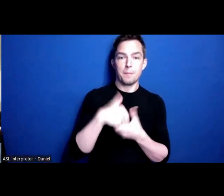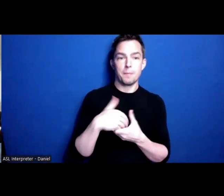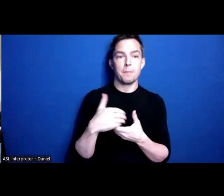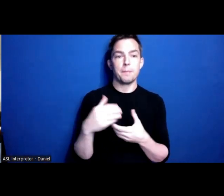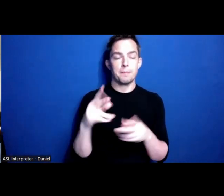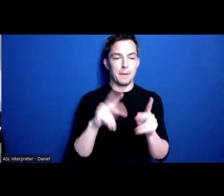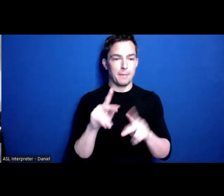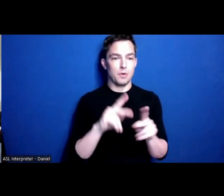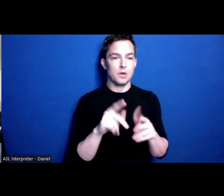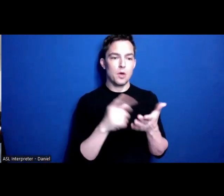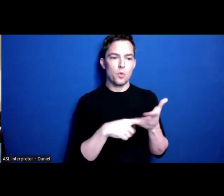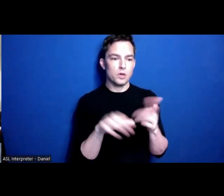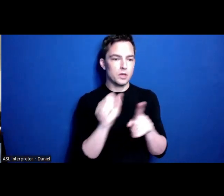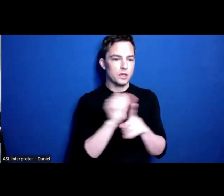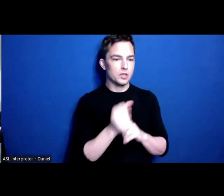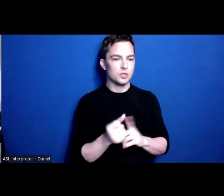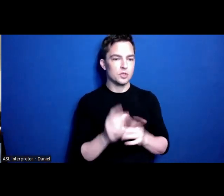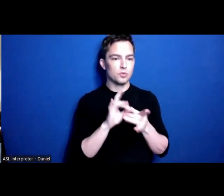conditions of inclusion?